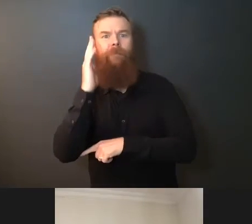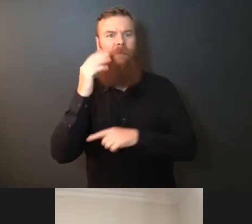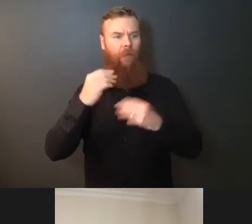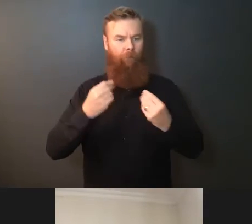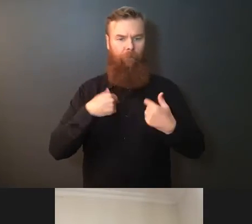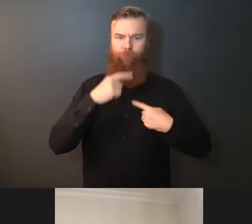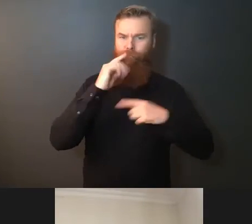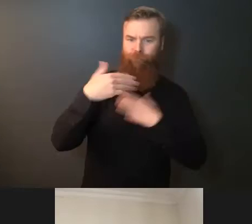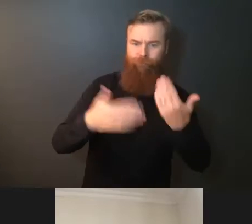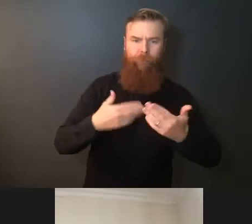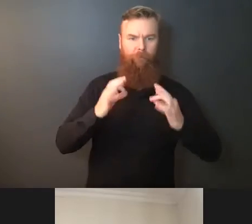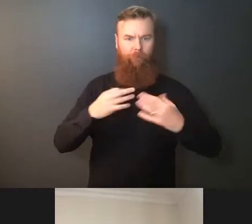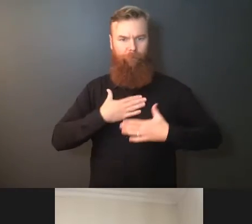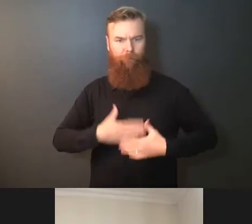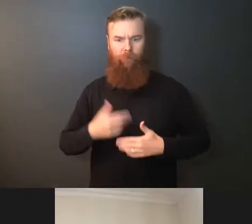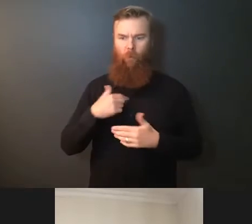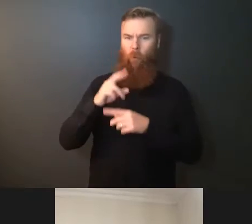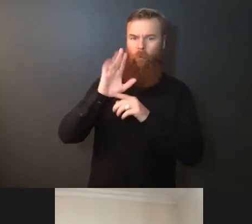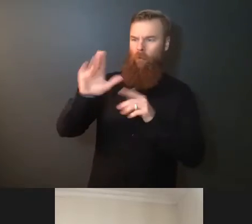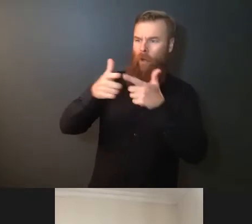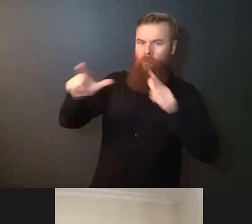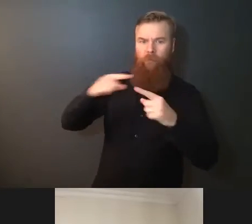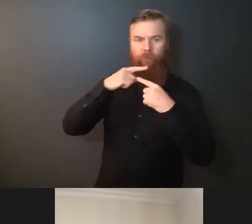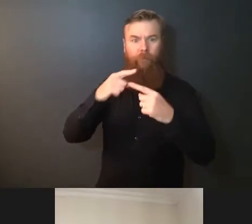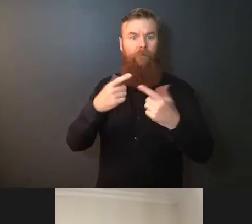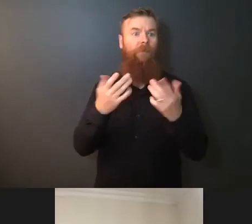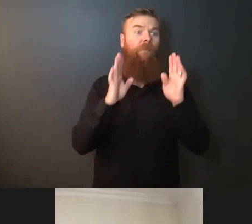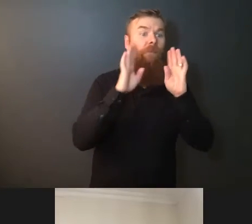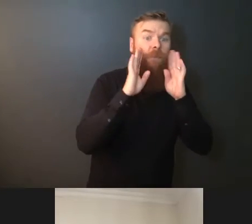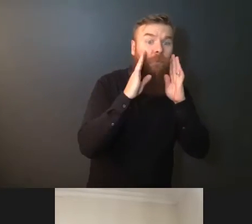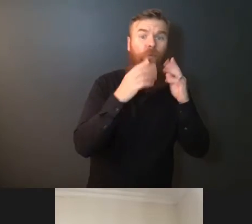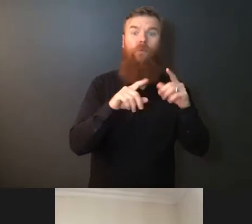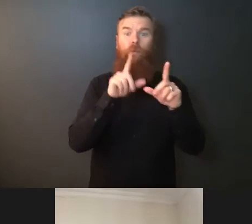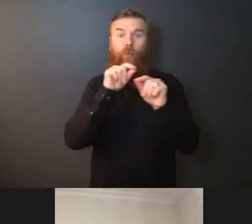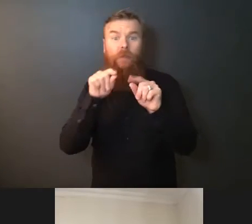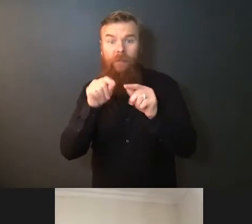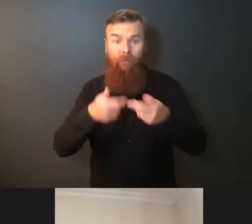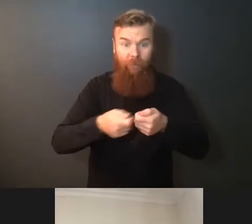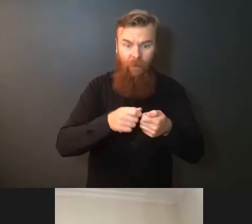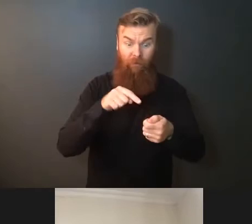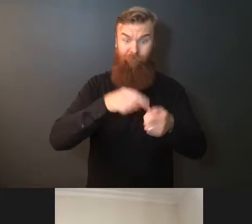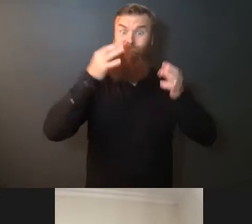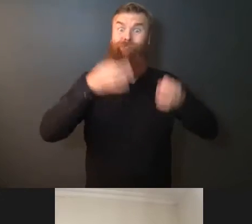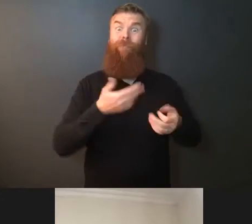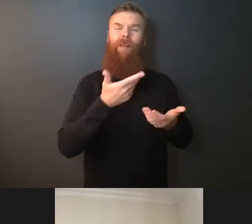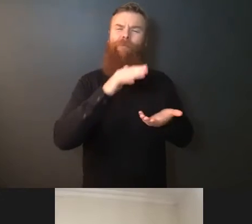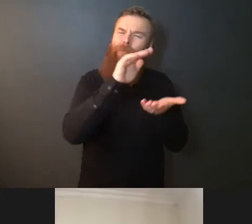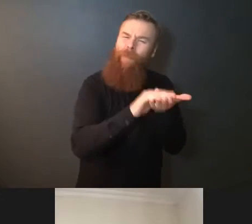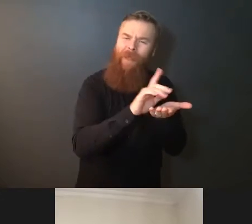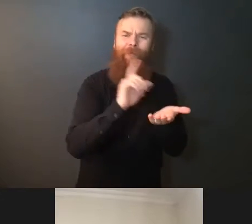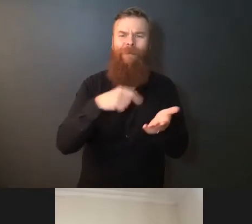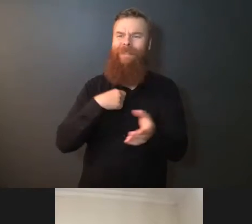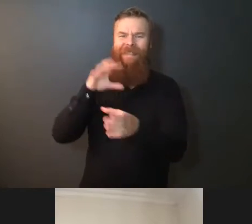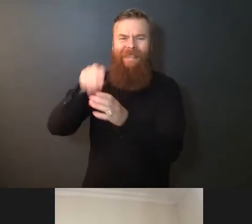great, but it's not enough. There are other places where we should be too. So don't be afraid. Your opinion